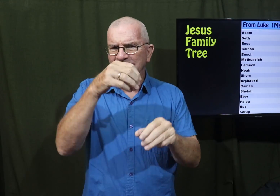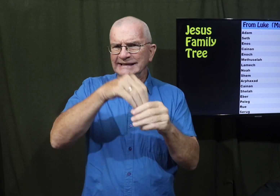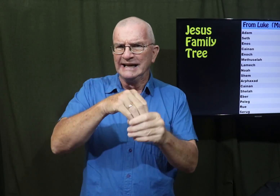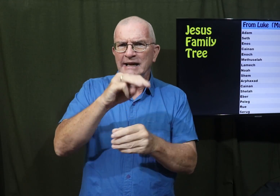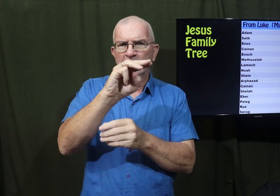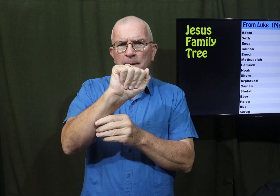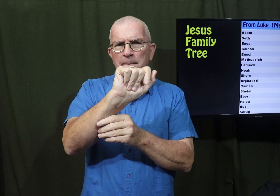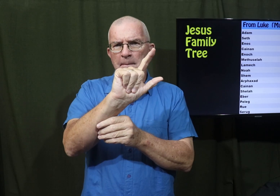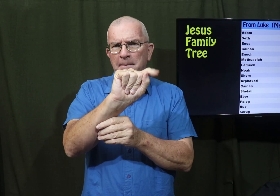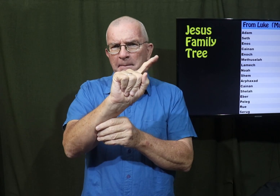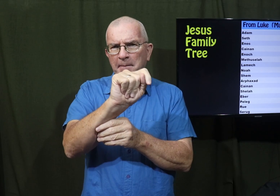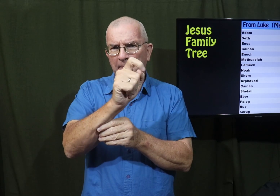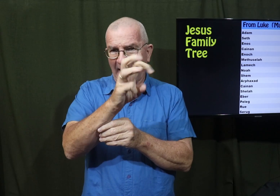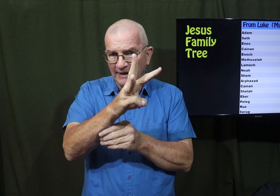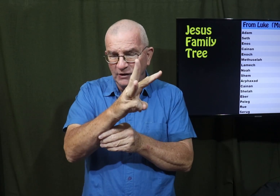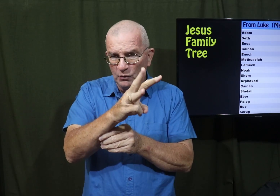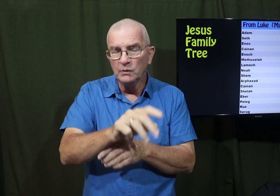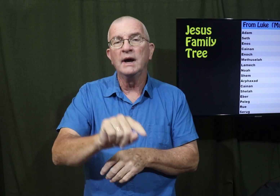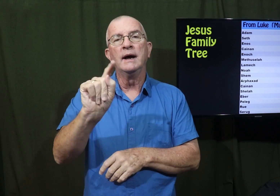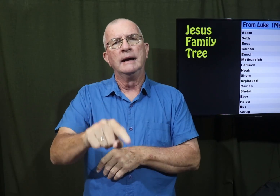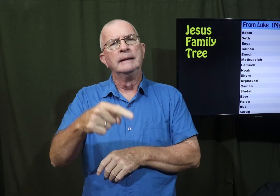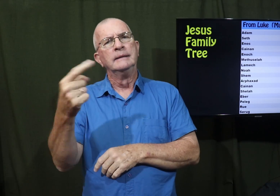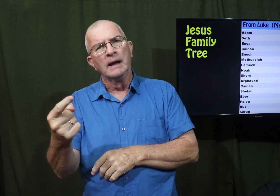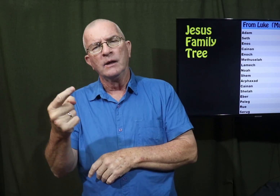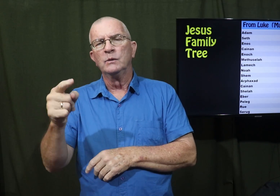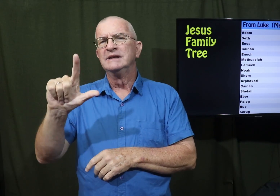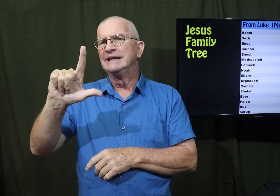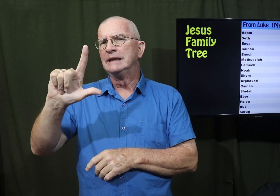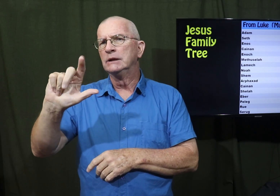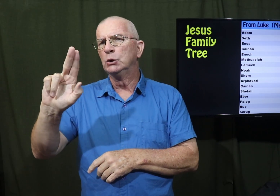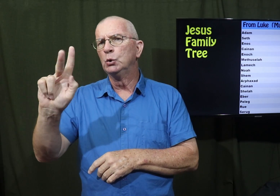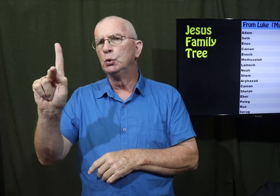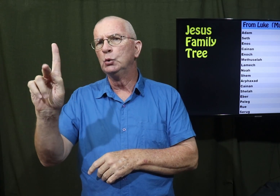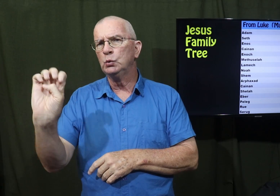One is in Matthew and the other is in Luke.